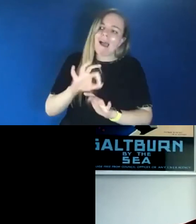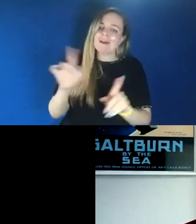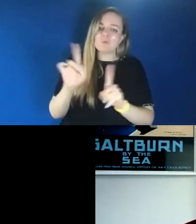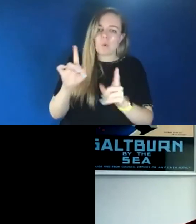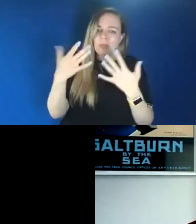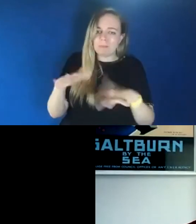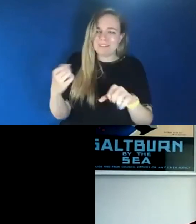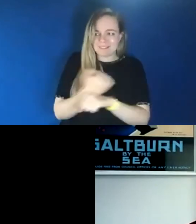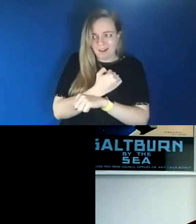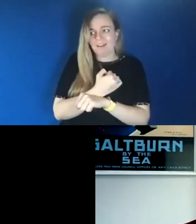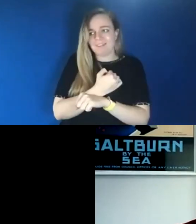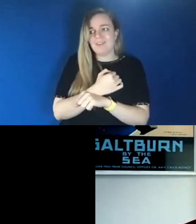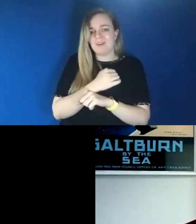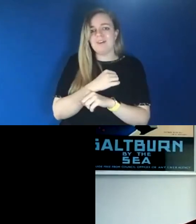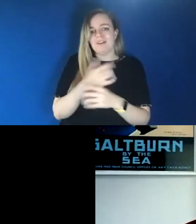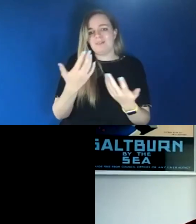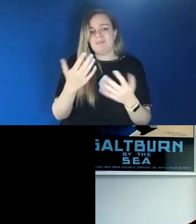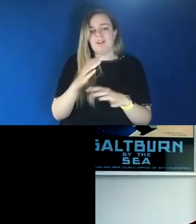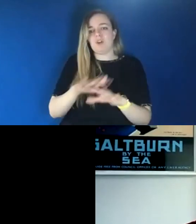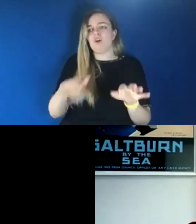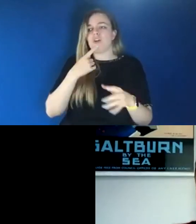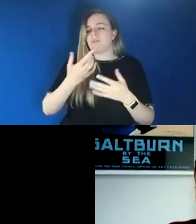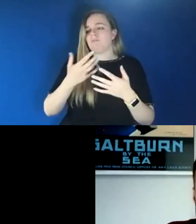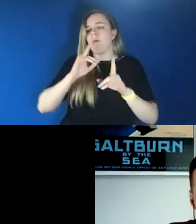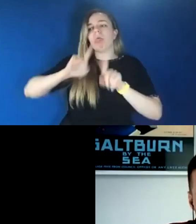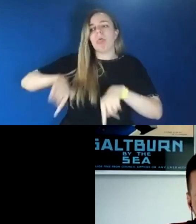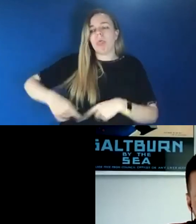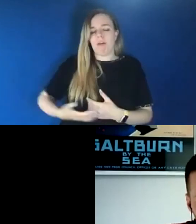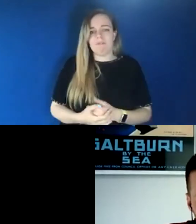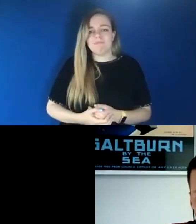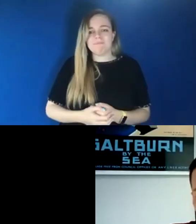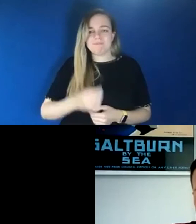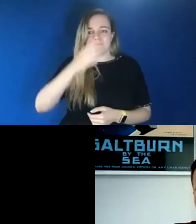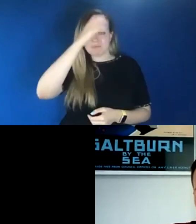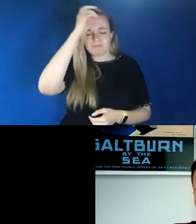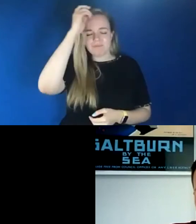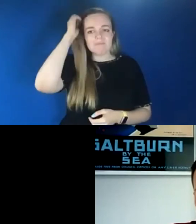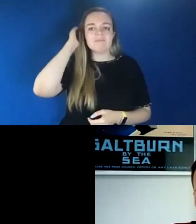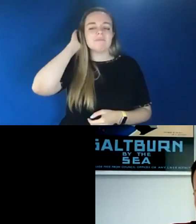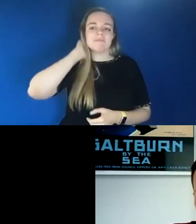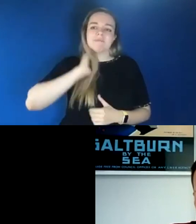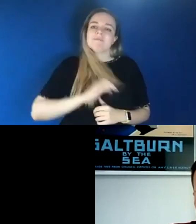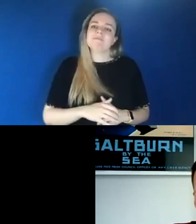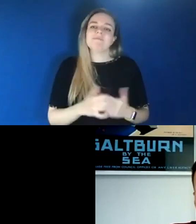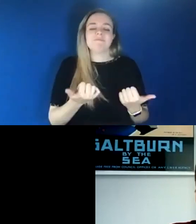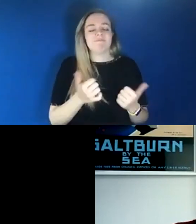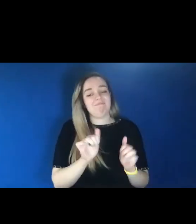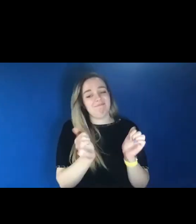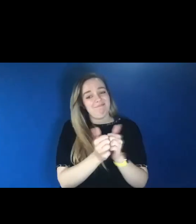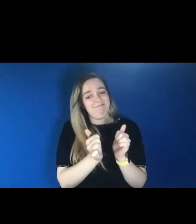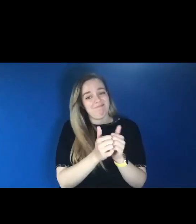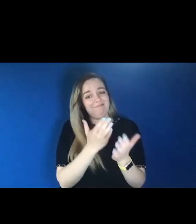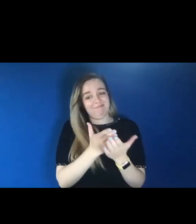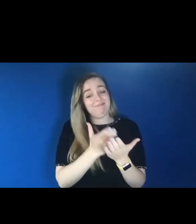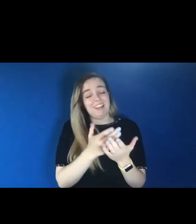the election, and never letting them off the hook. Yeah, absolutely. This is